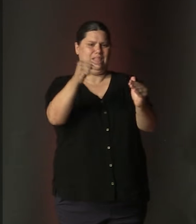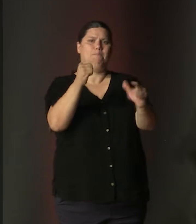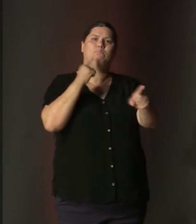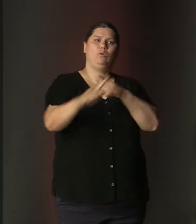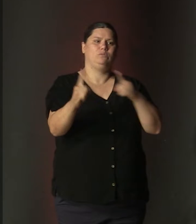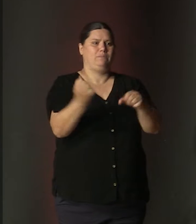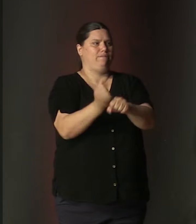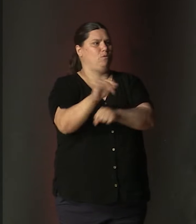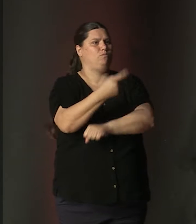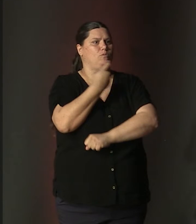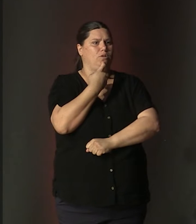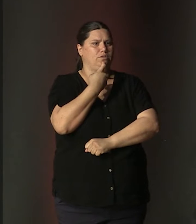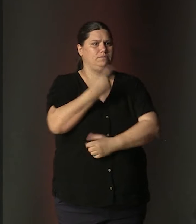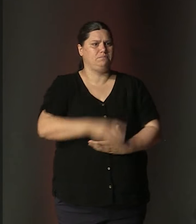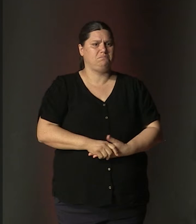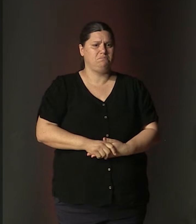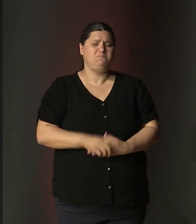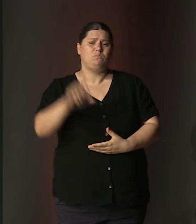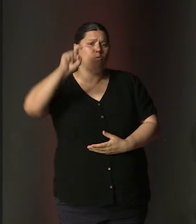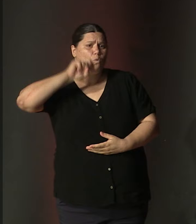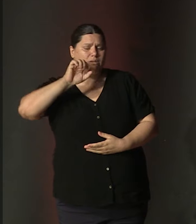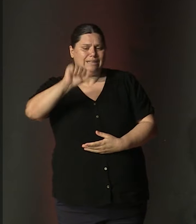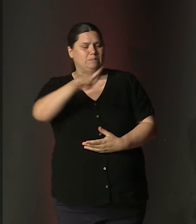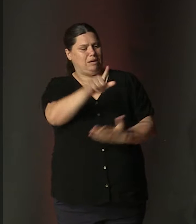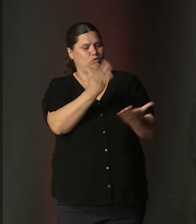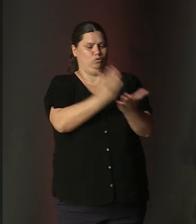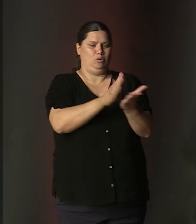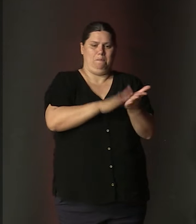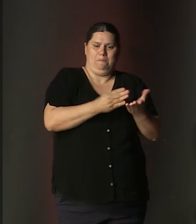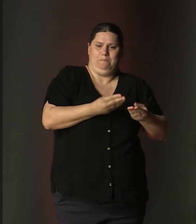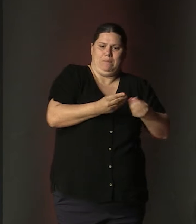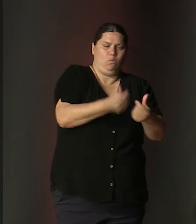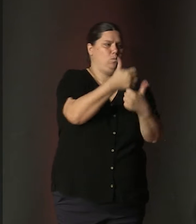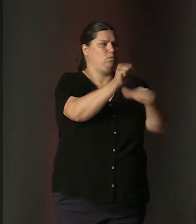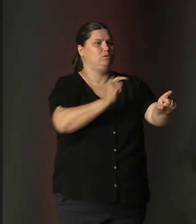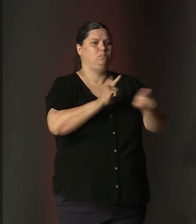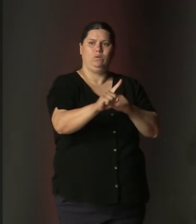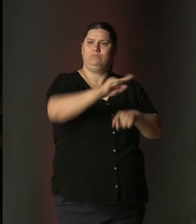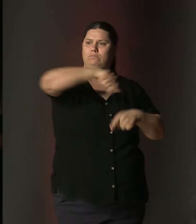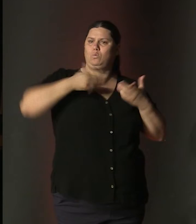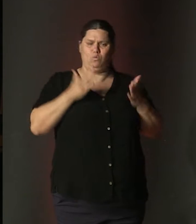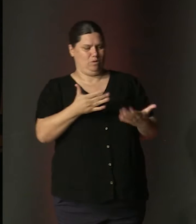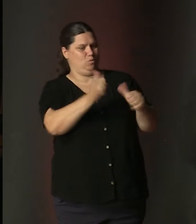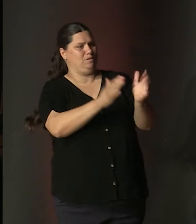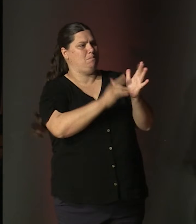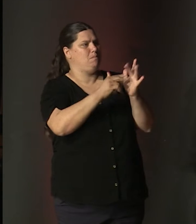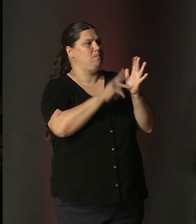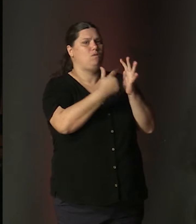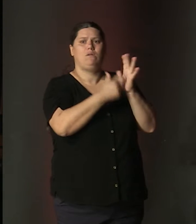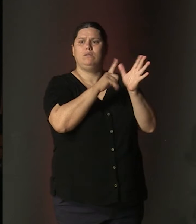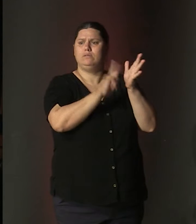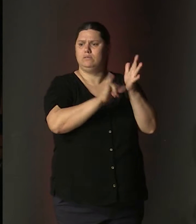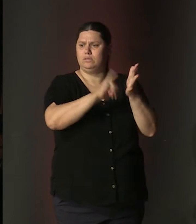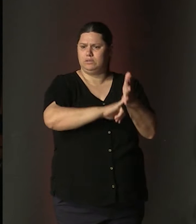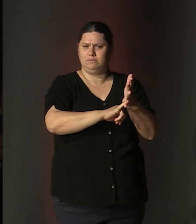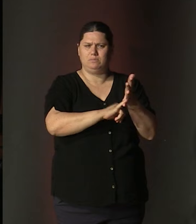of rock. And aside from water, minerals are the natural resources that we use most as humans. But when it comes